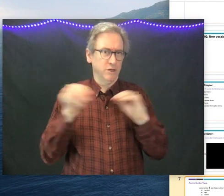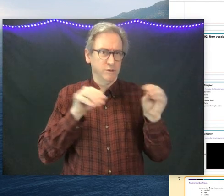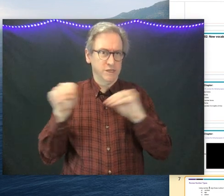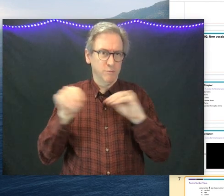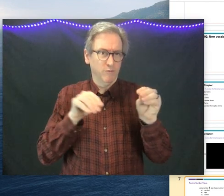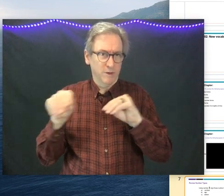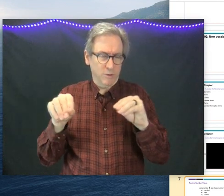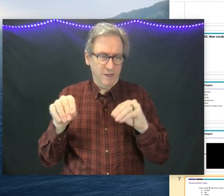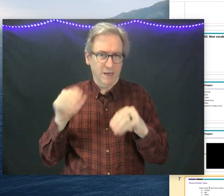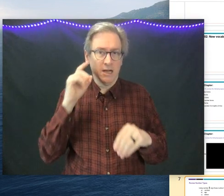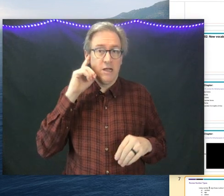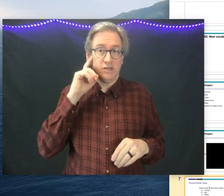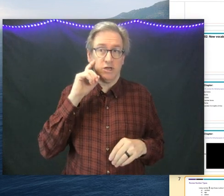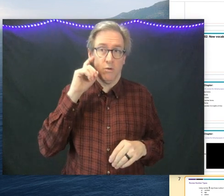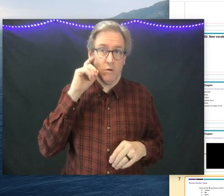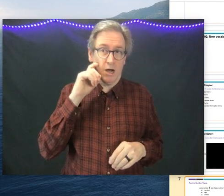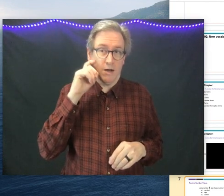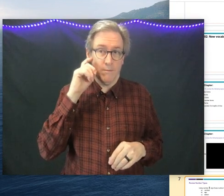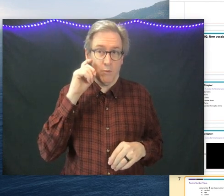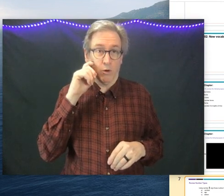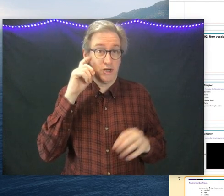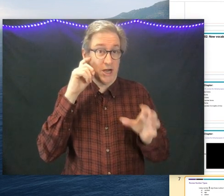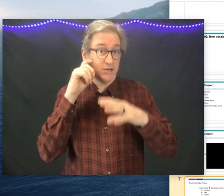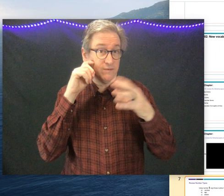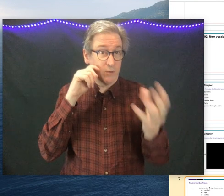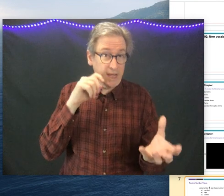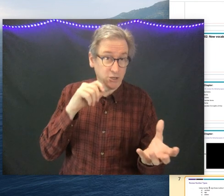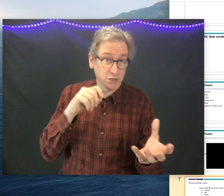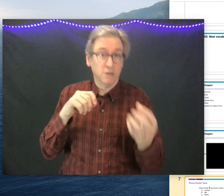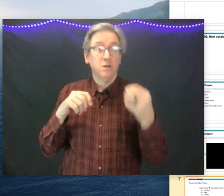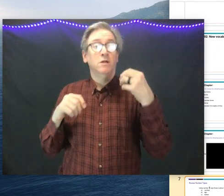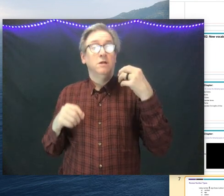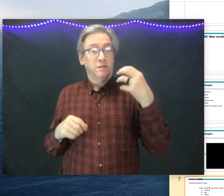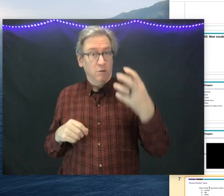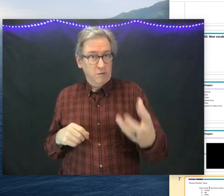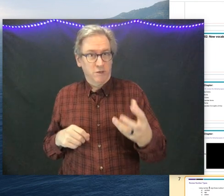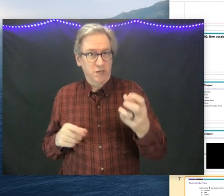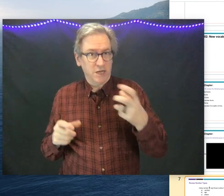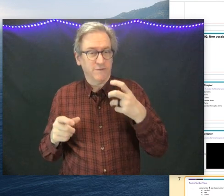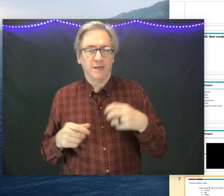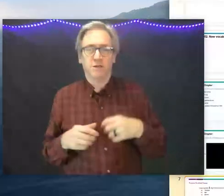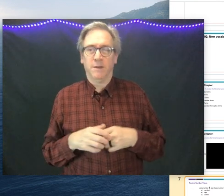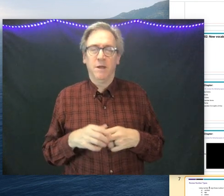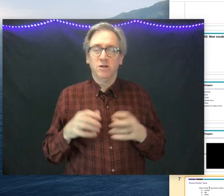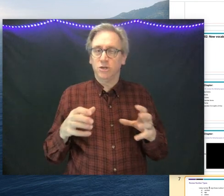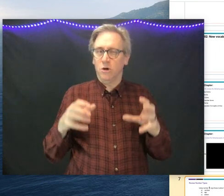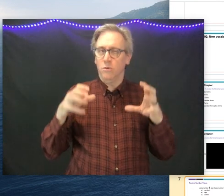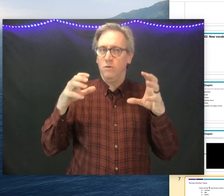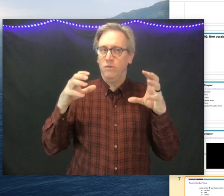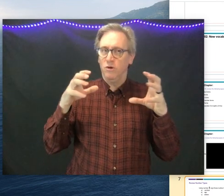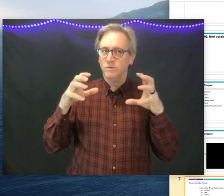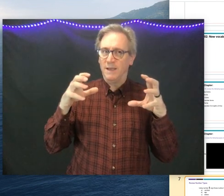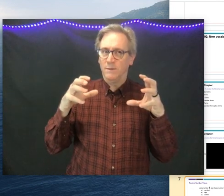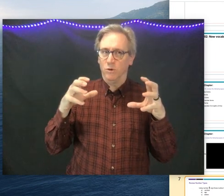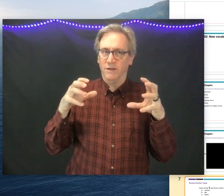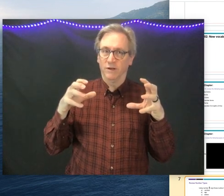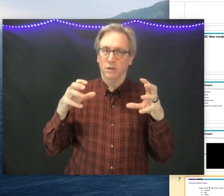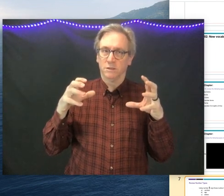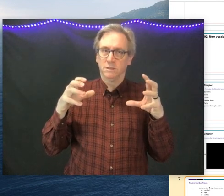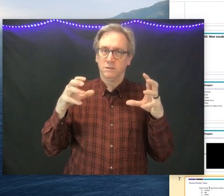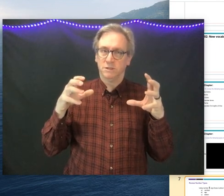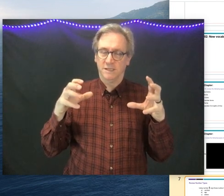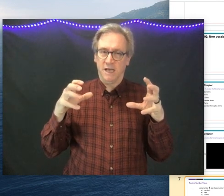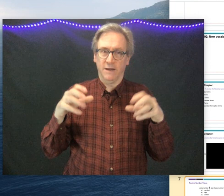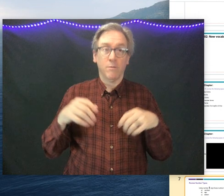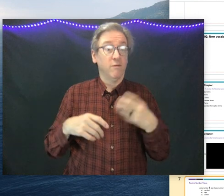It uses movement within it. So, or a change of location, change of hand shape. So those make it more